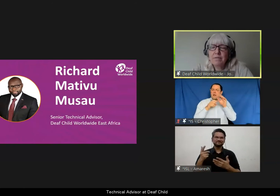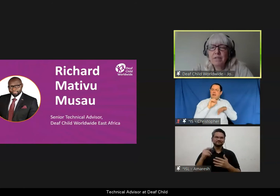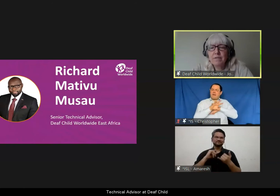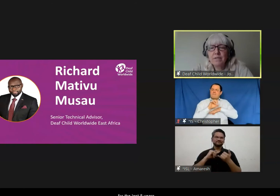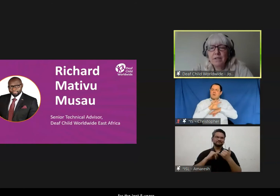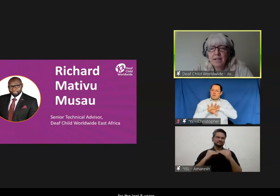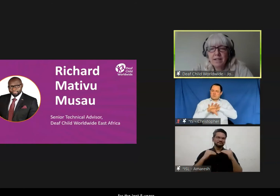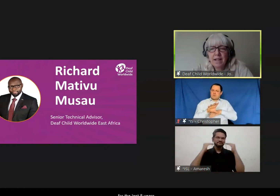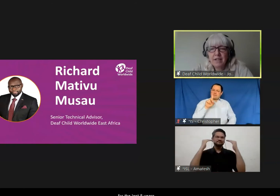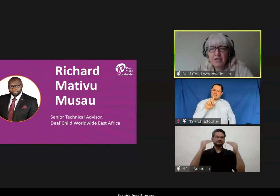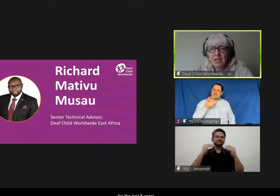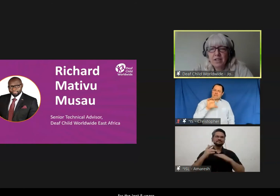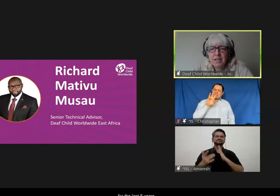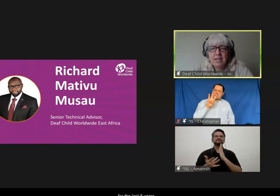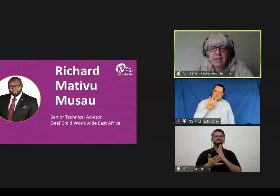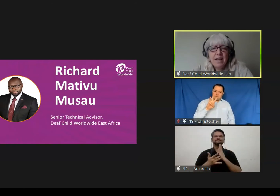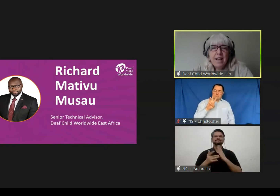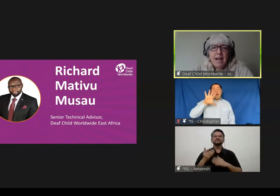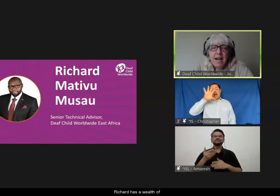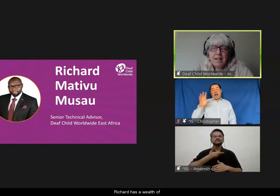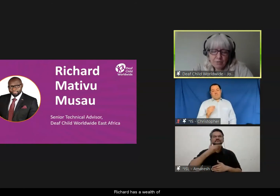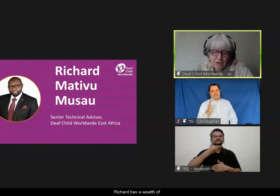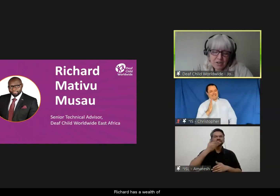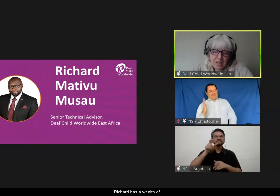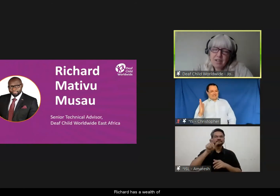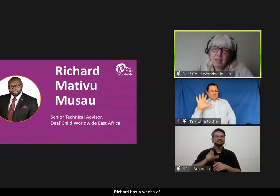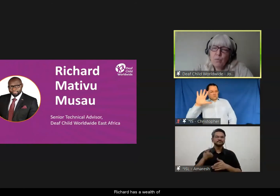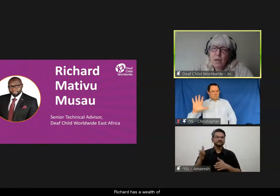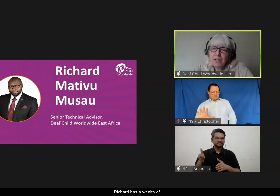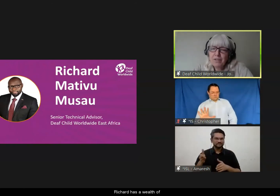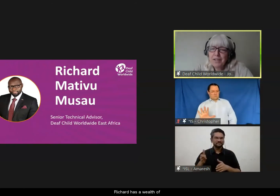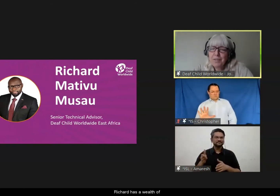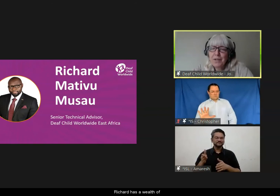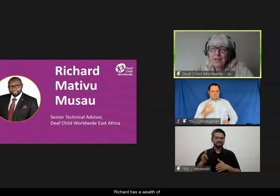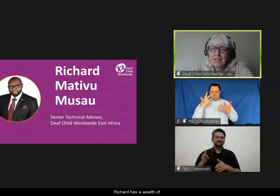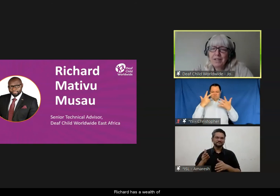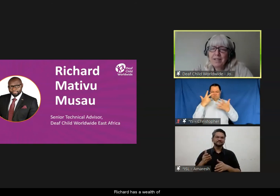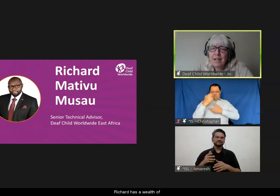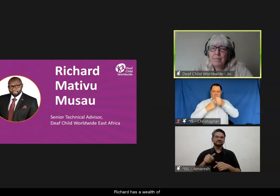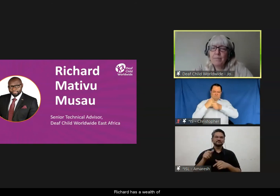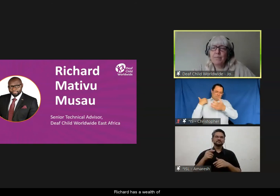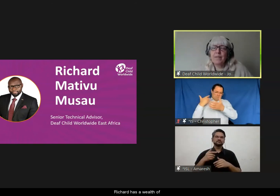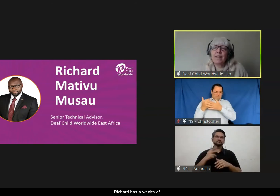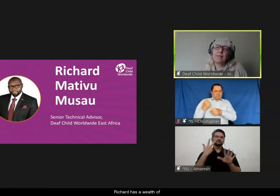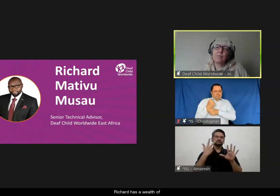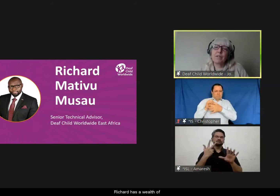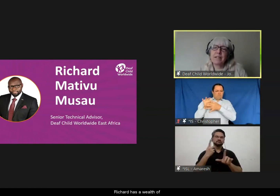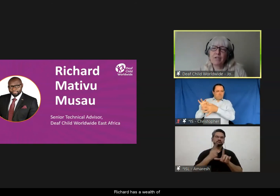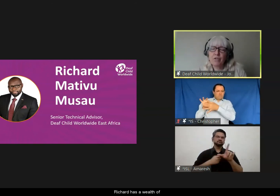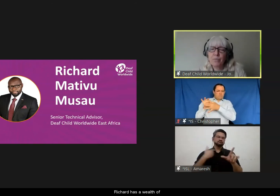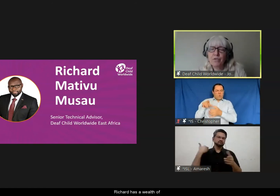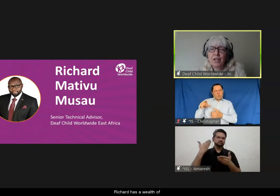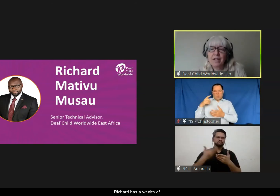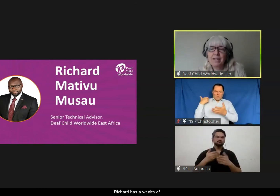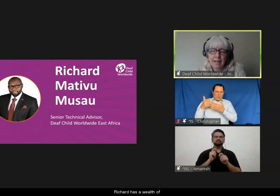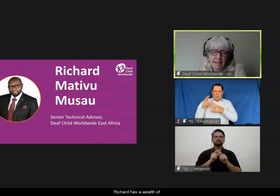East Africa for the last 8 years. And Richard has a wealth of experience working